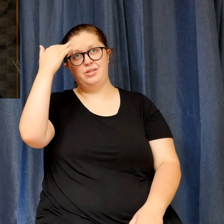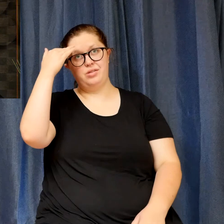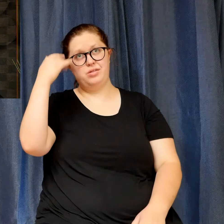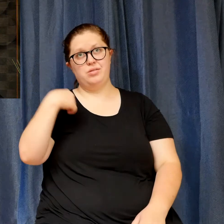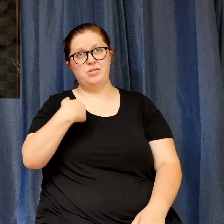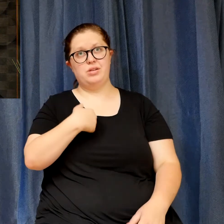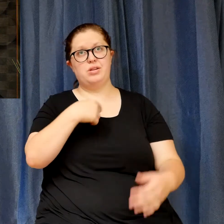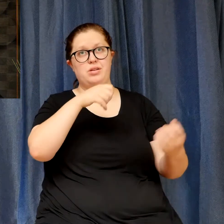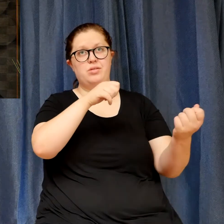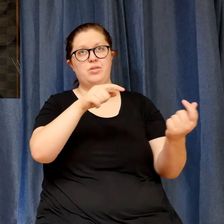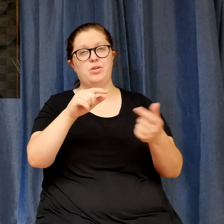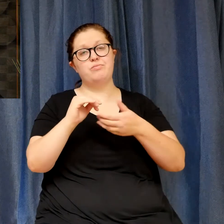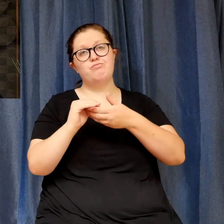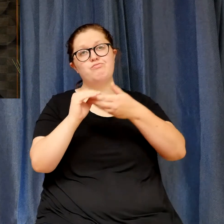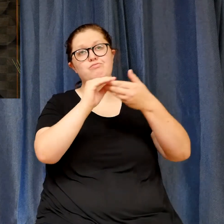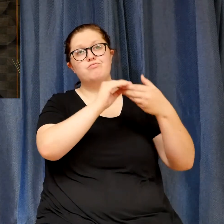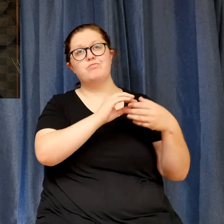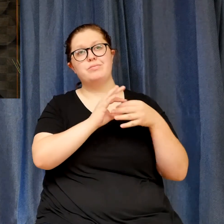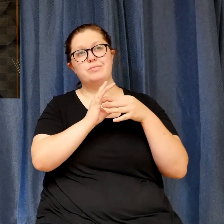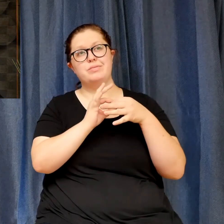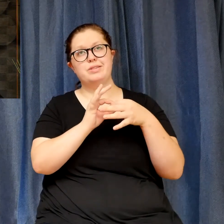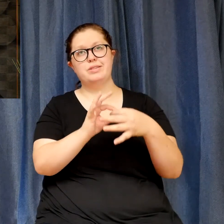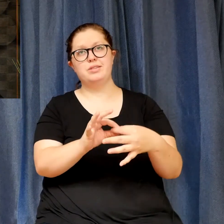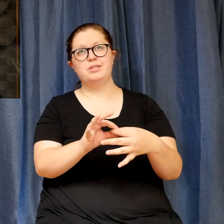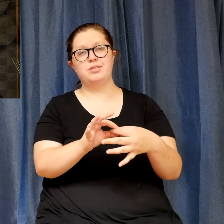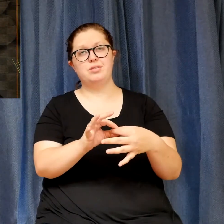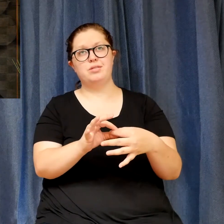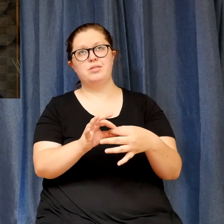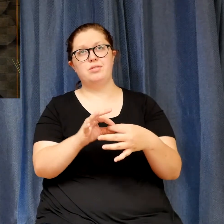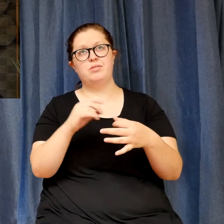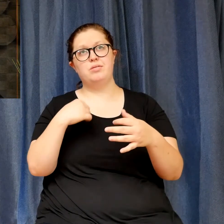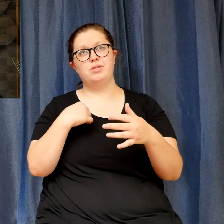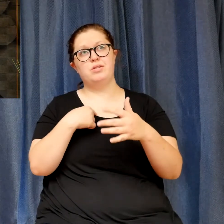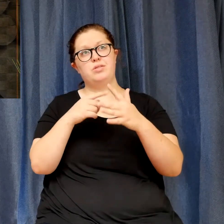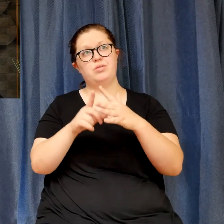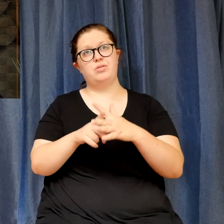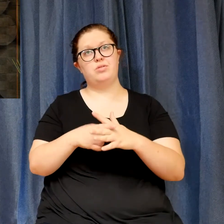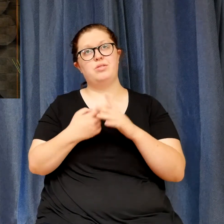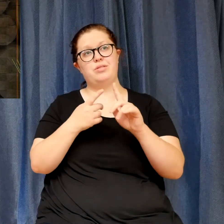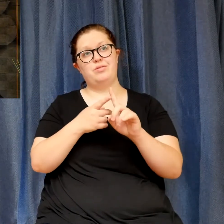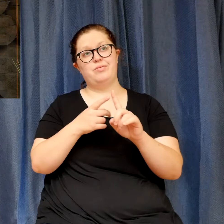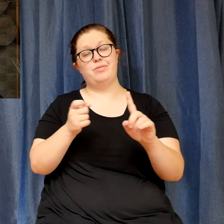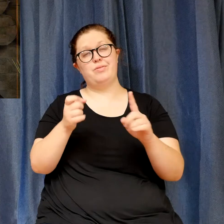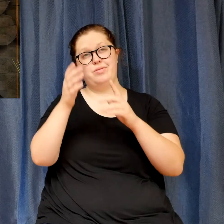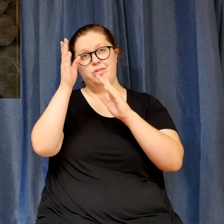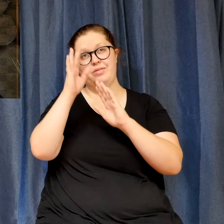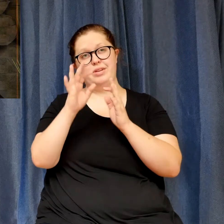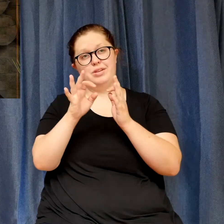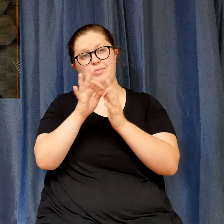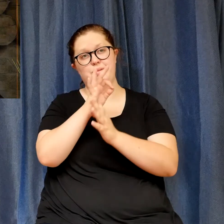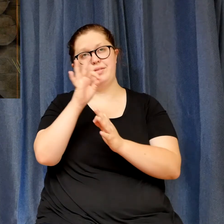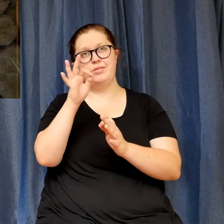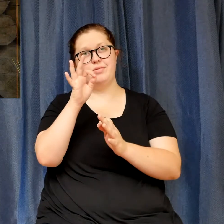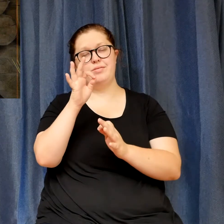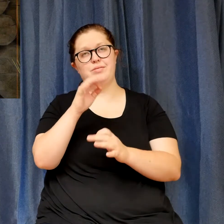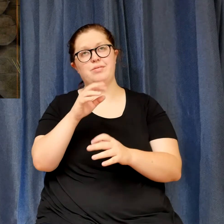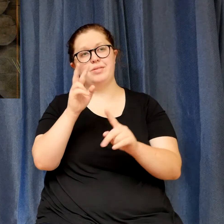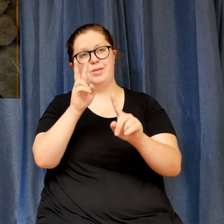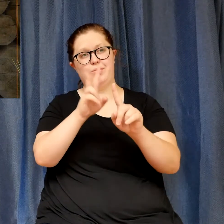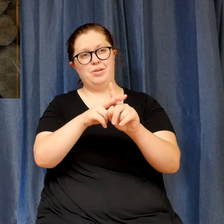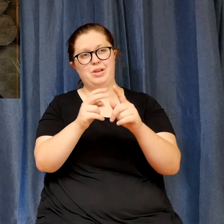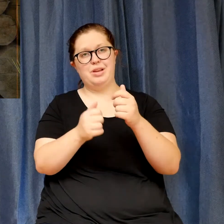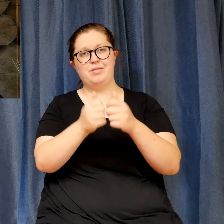I know that we are connected and that we are lifted up. We are sourced from that divine spirit in every area of